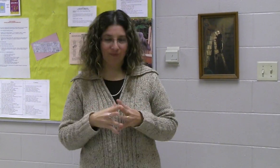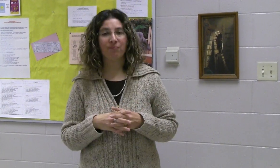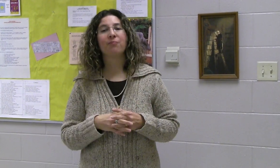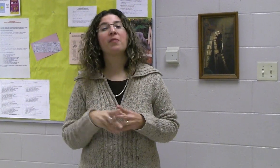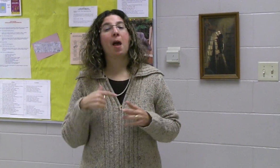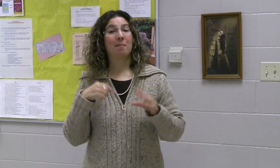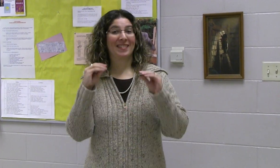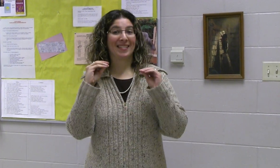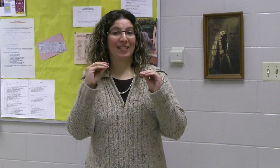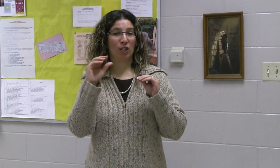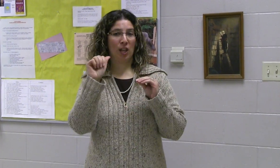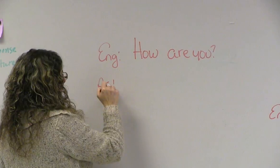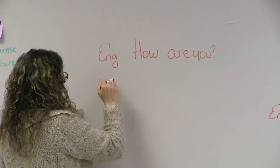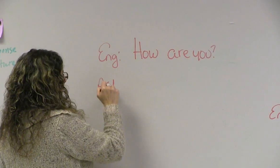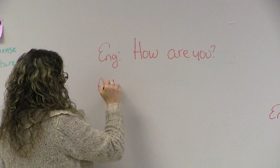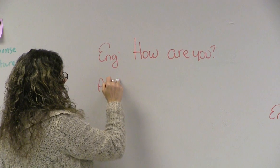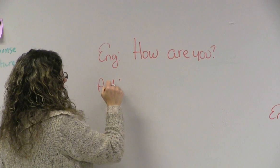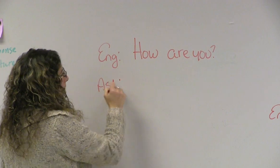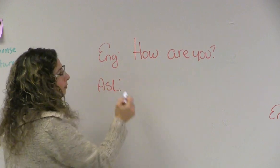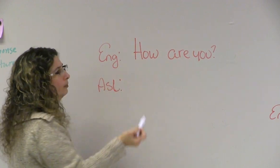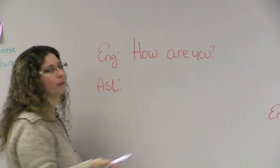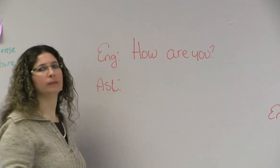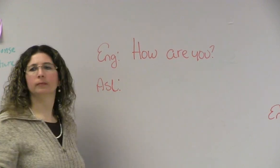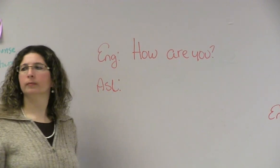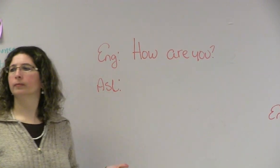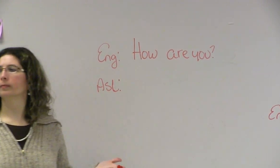I'm an ASL teacher here for the 6th, 7th, and 8th grade.